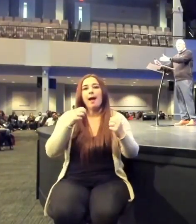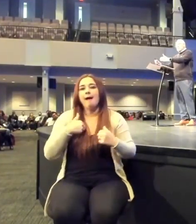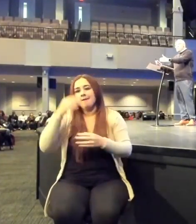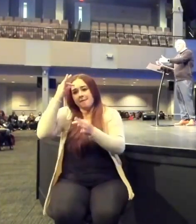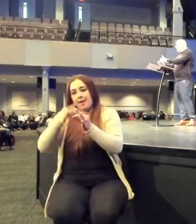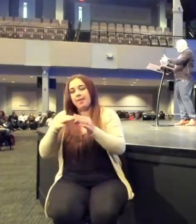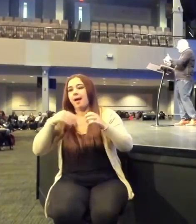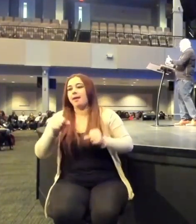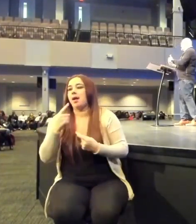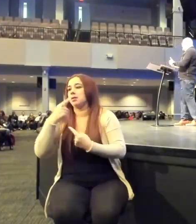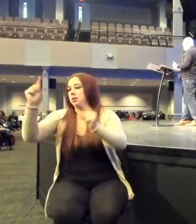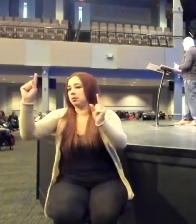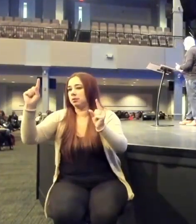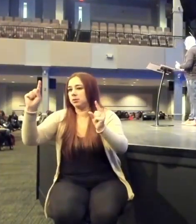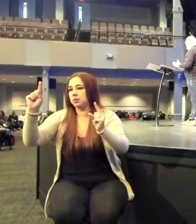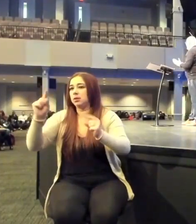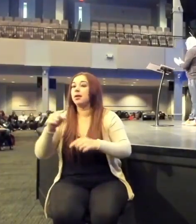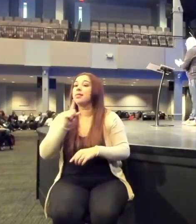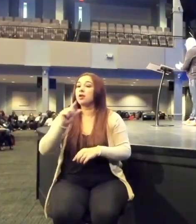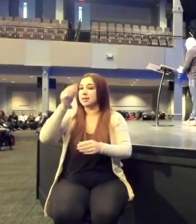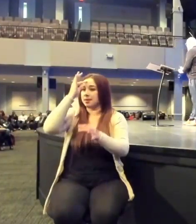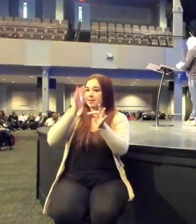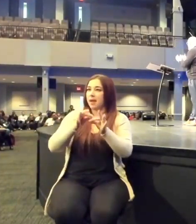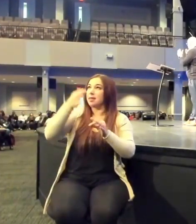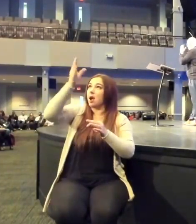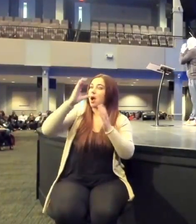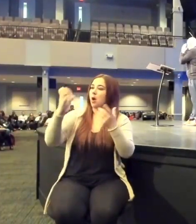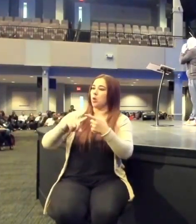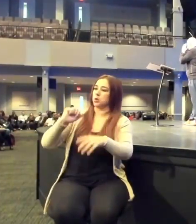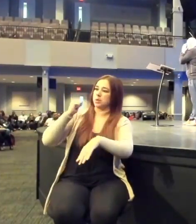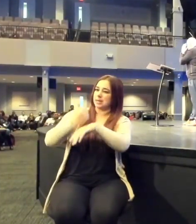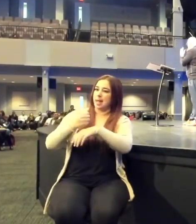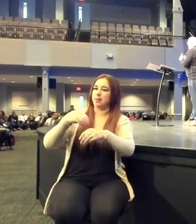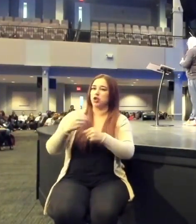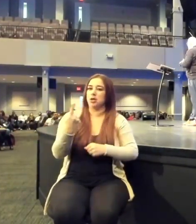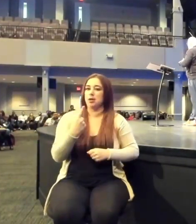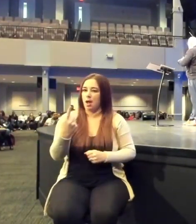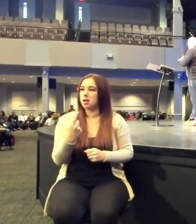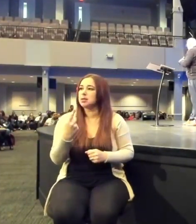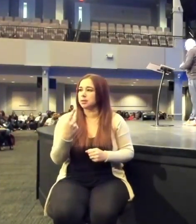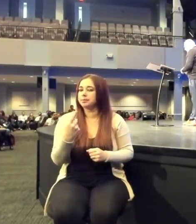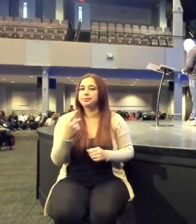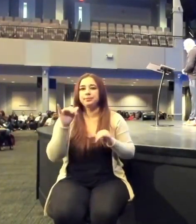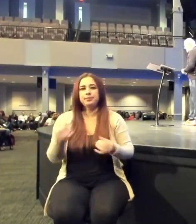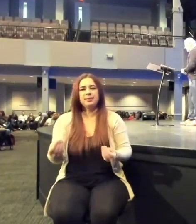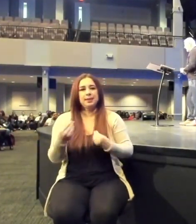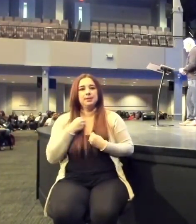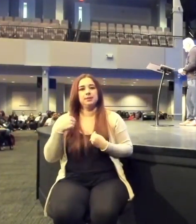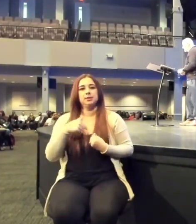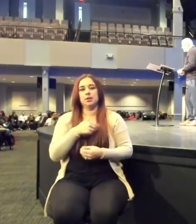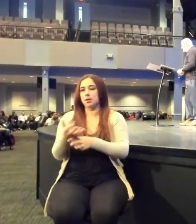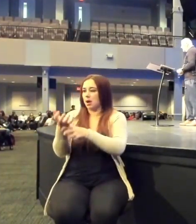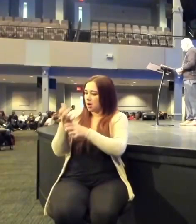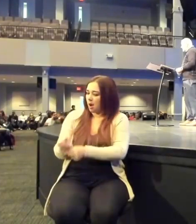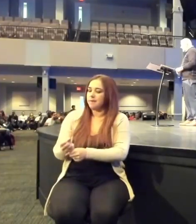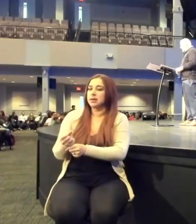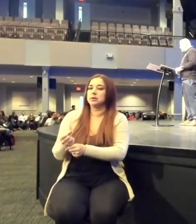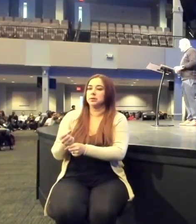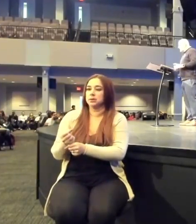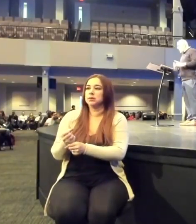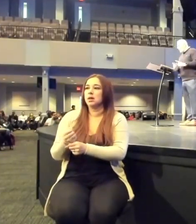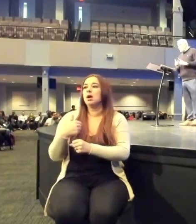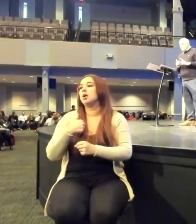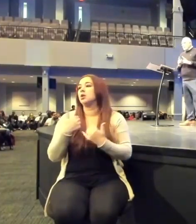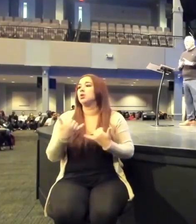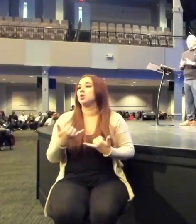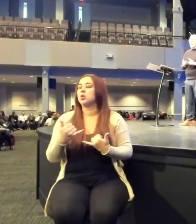come. And there is a faith that God wants to establish in you and me that gives us that kind of confidence and that kind of assurance. So